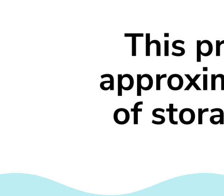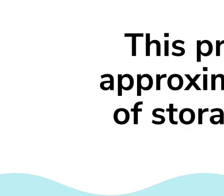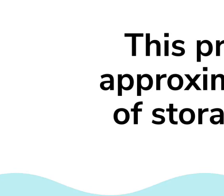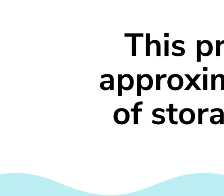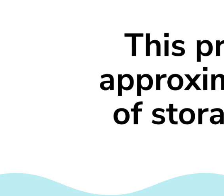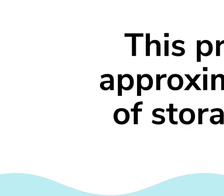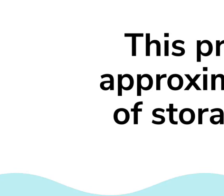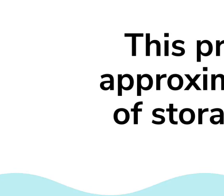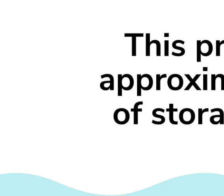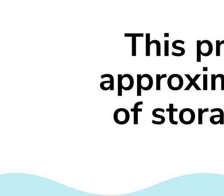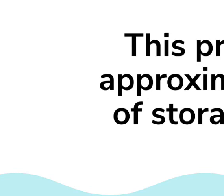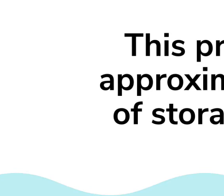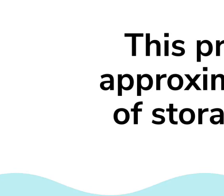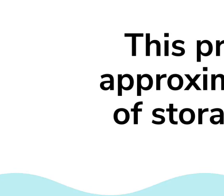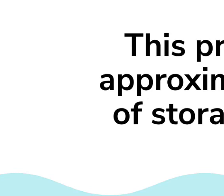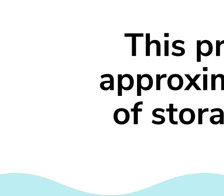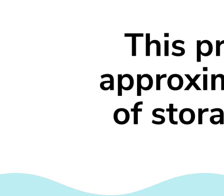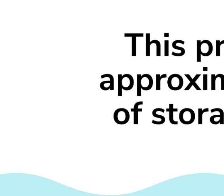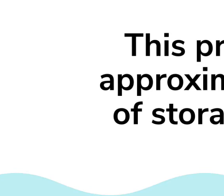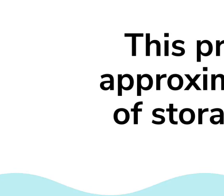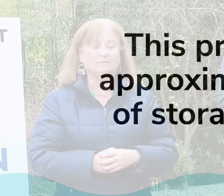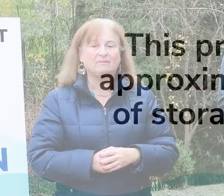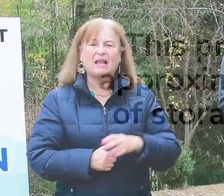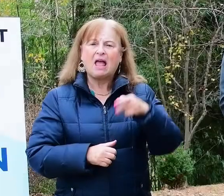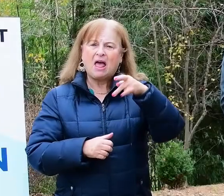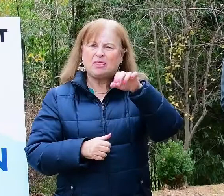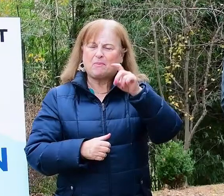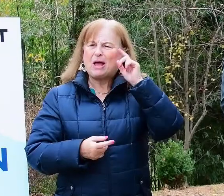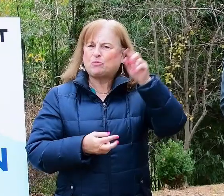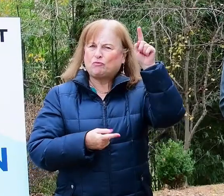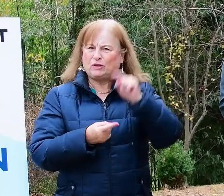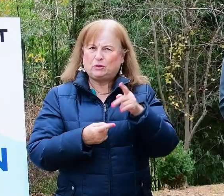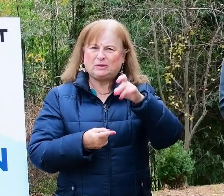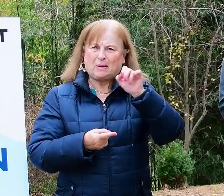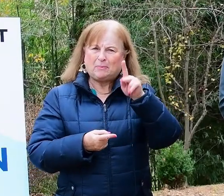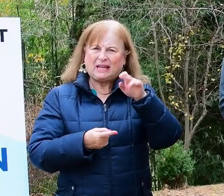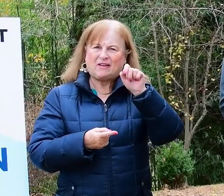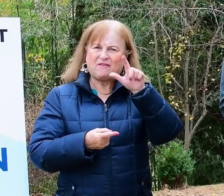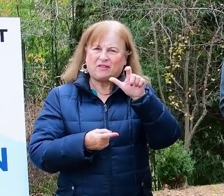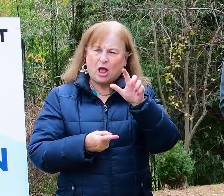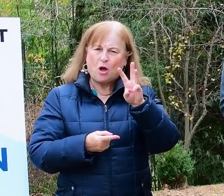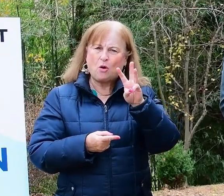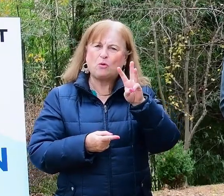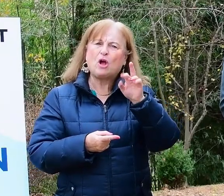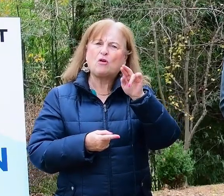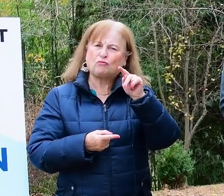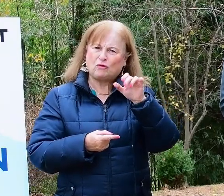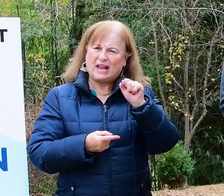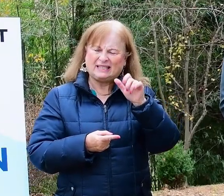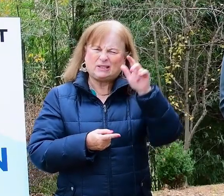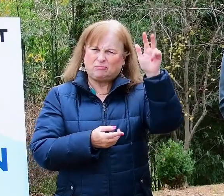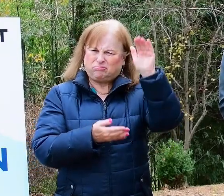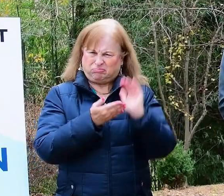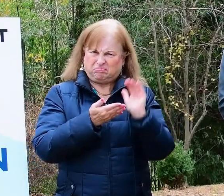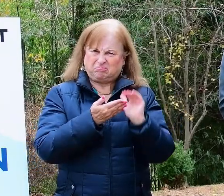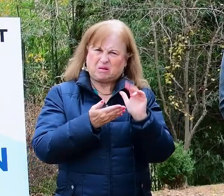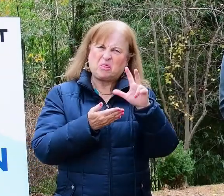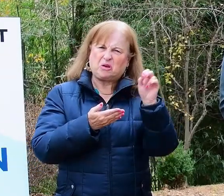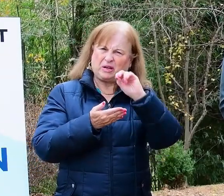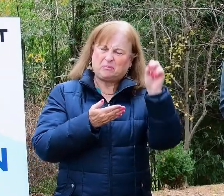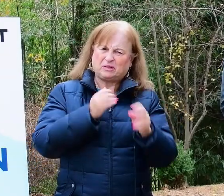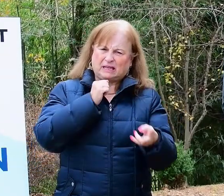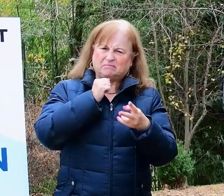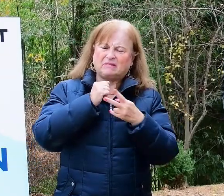gallons of water. The pond will reduce peak flow rates for the 100-year storm by 30%,